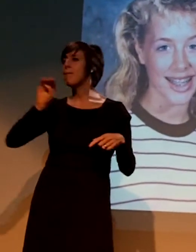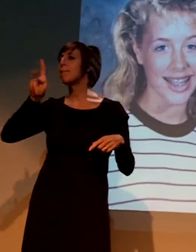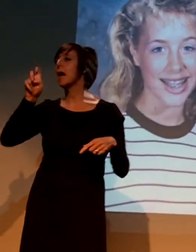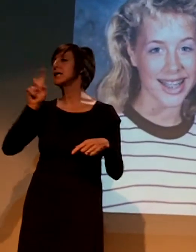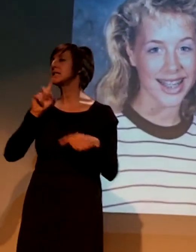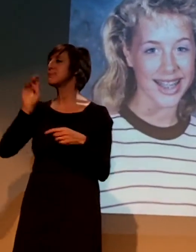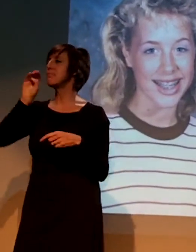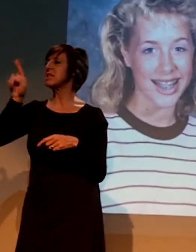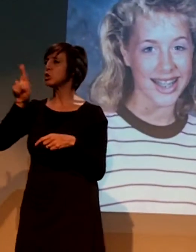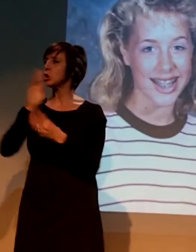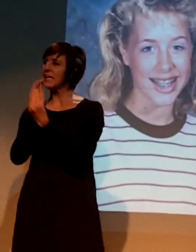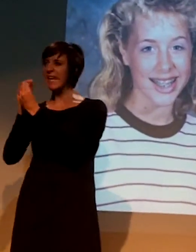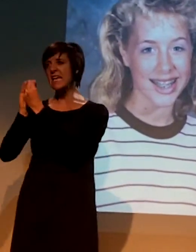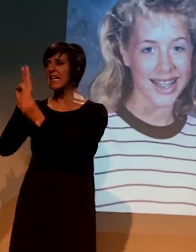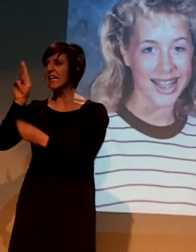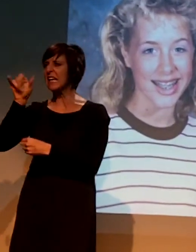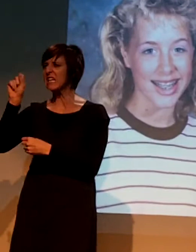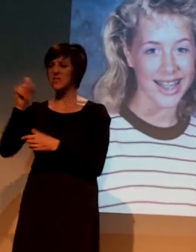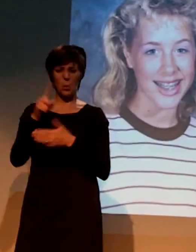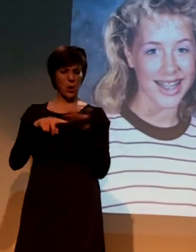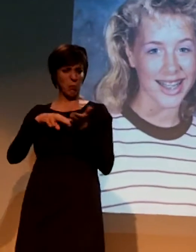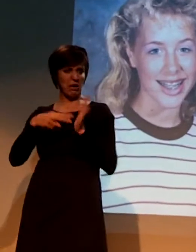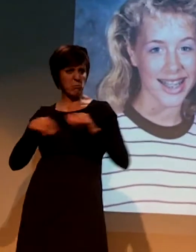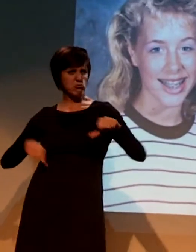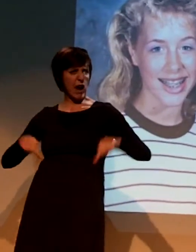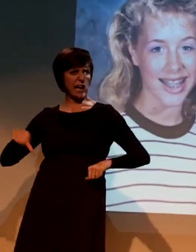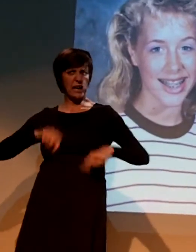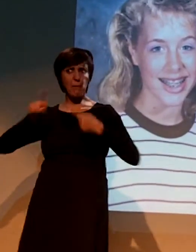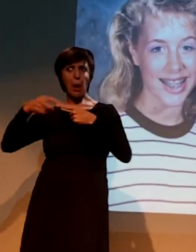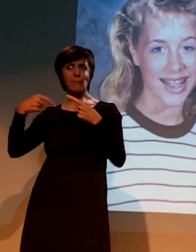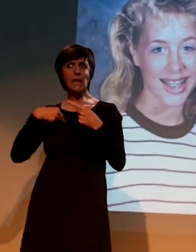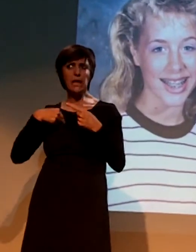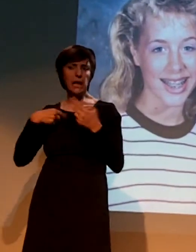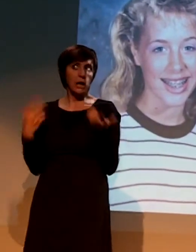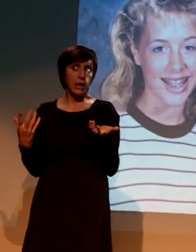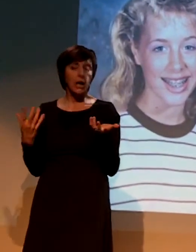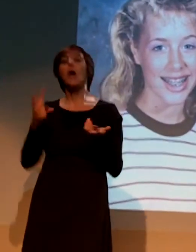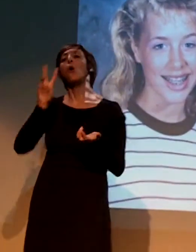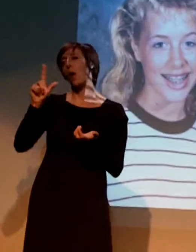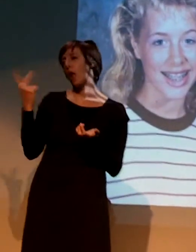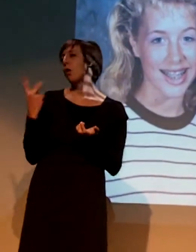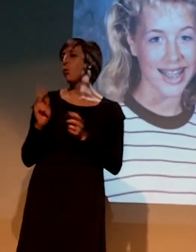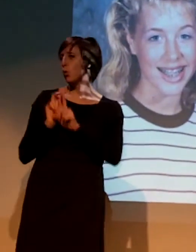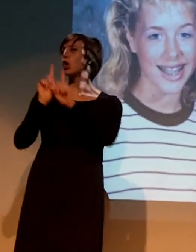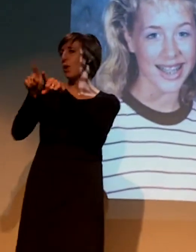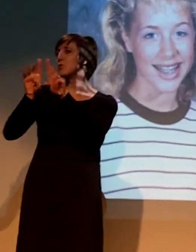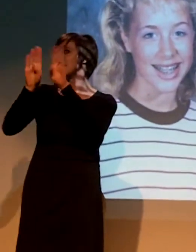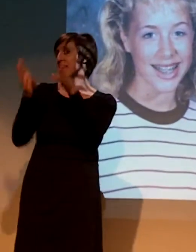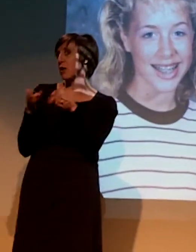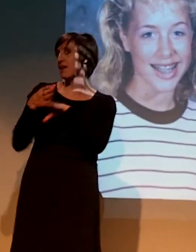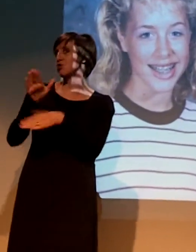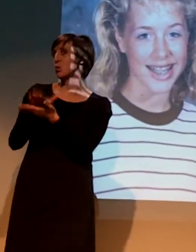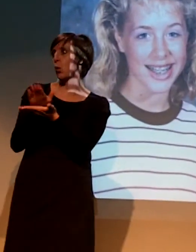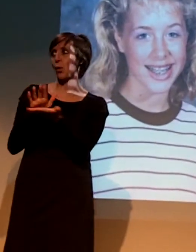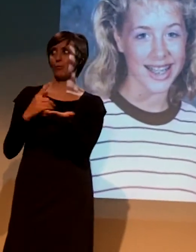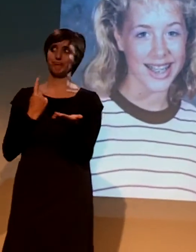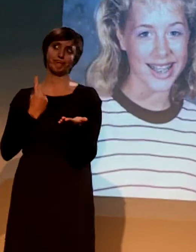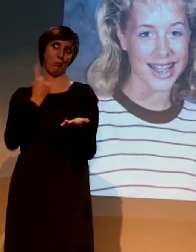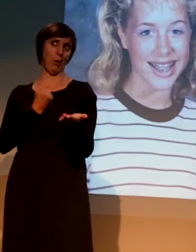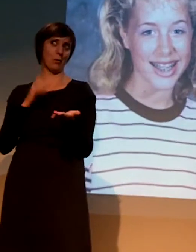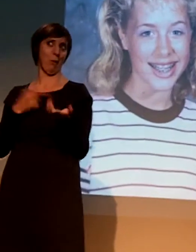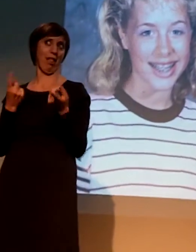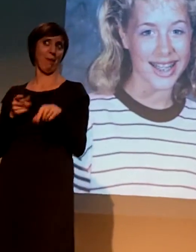Kiss. What do you mean, bragging about me? Well, we're going to his house after school for a while. I wonder what's gonna happen